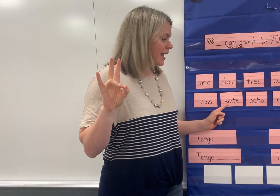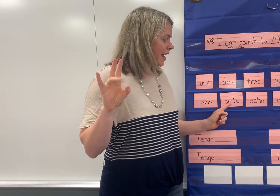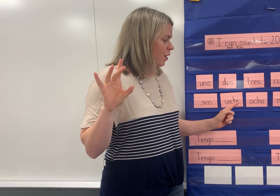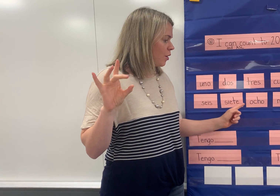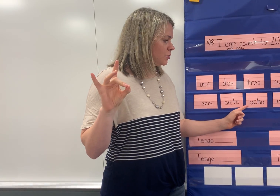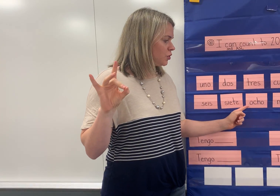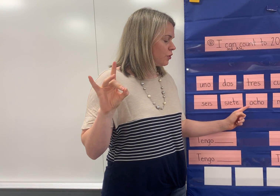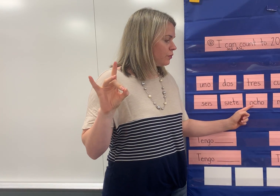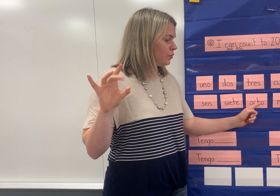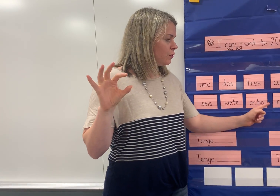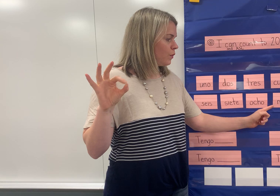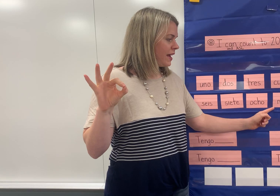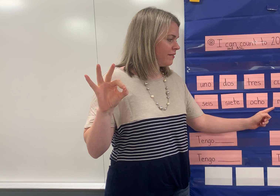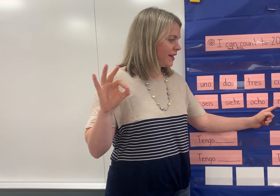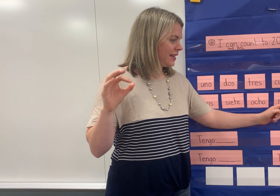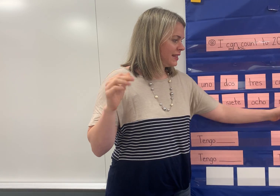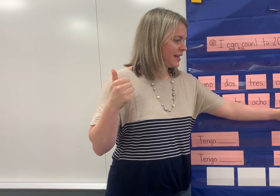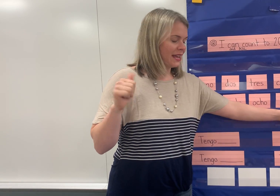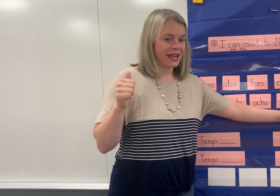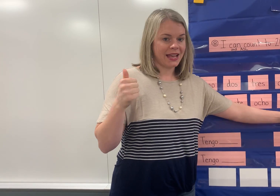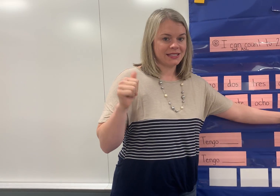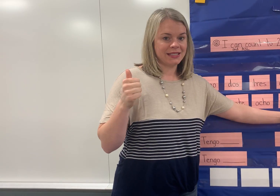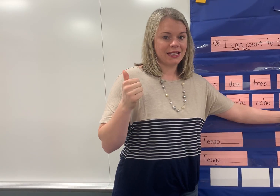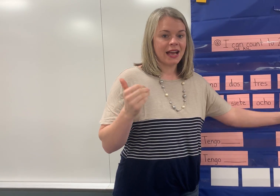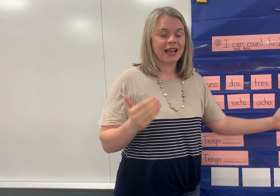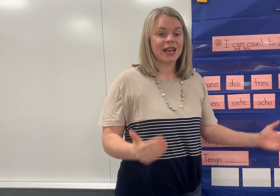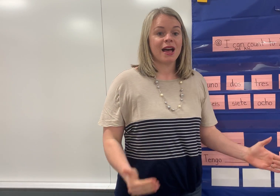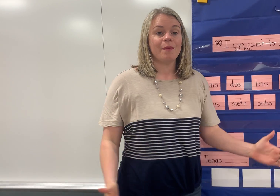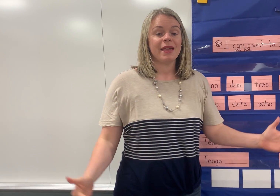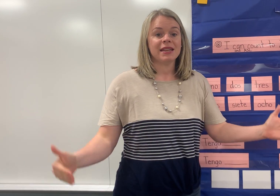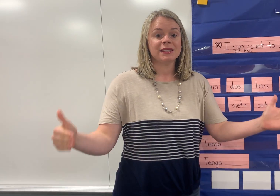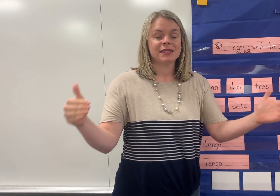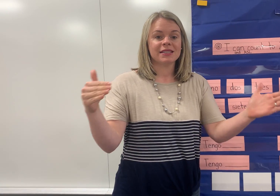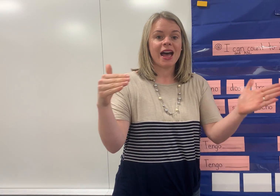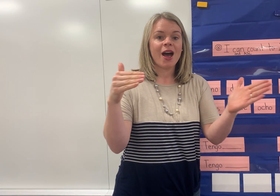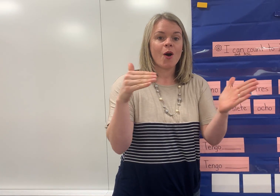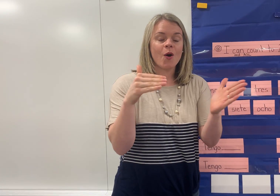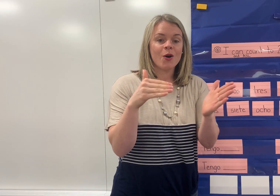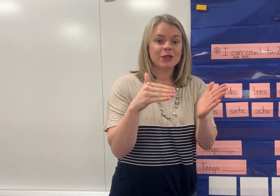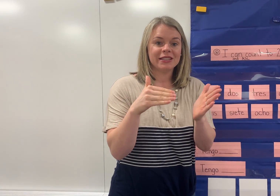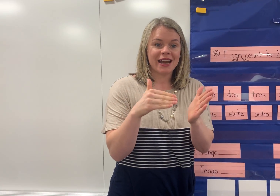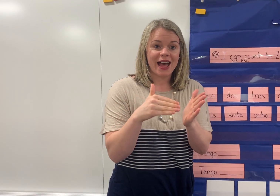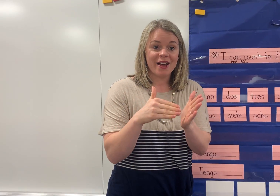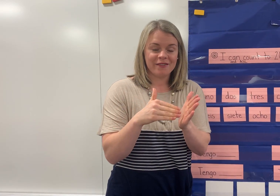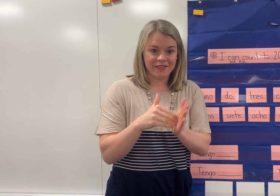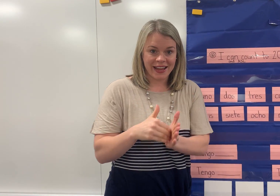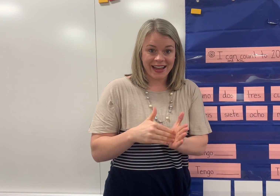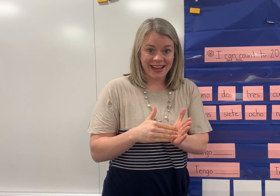8, 9, 10. Comienza otra